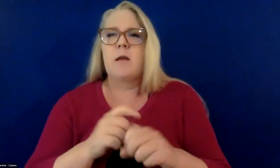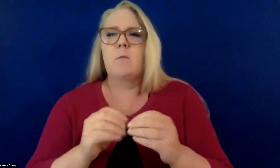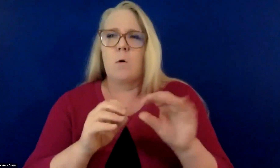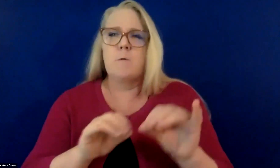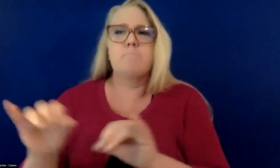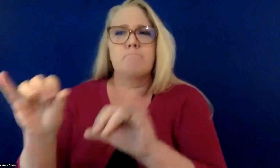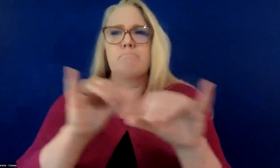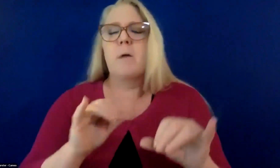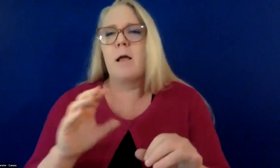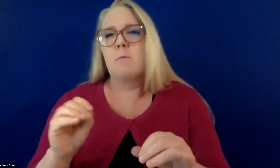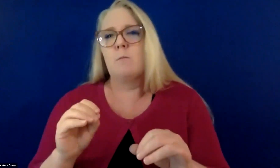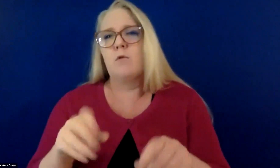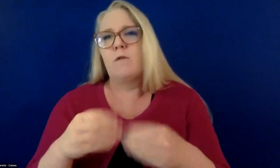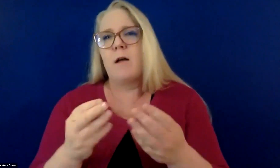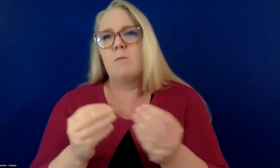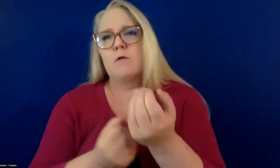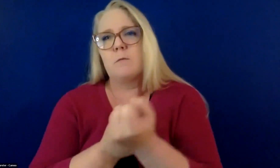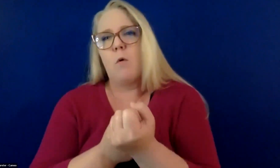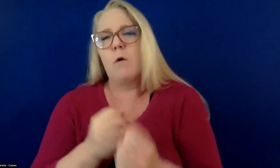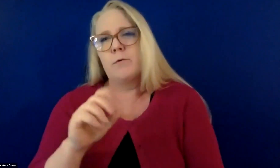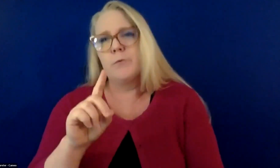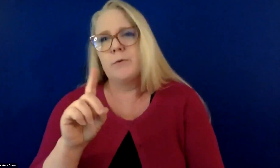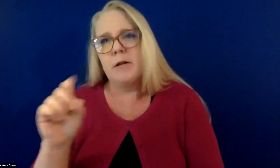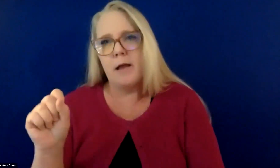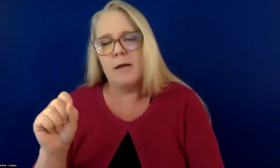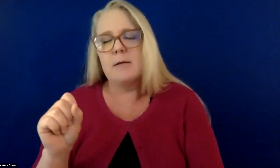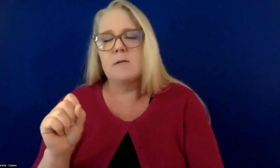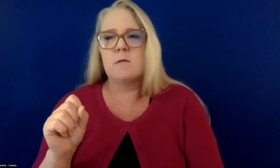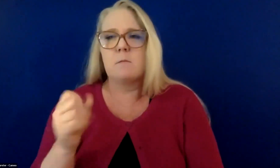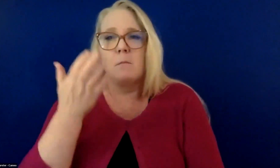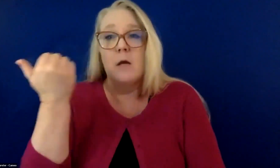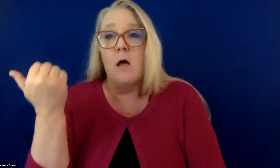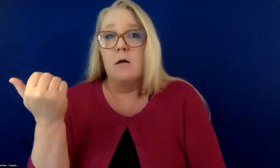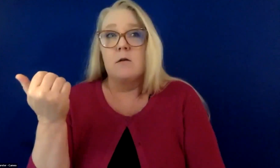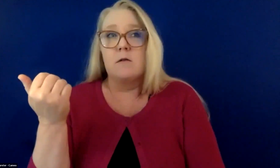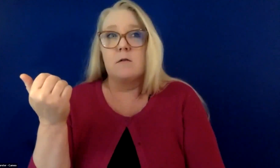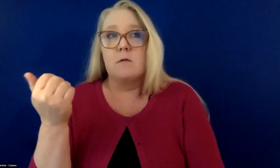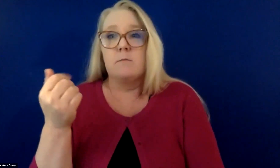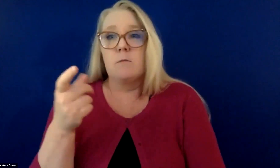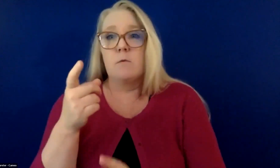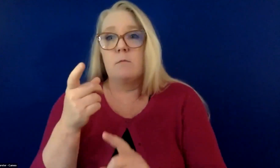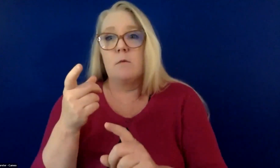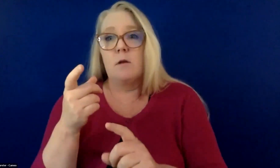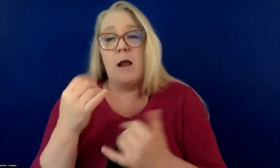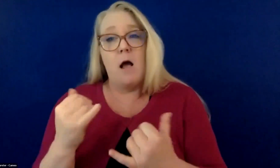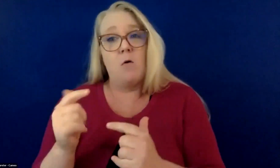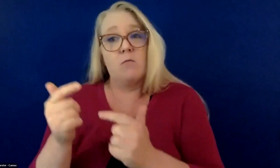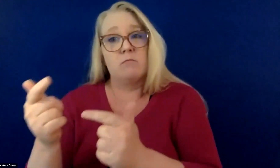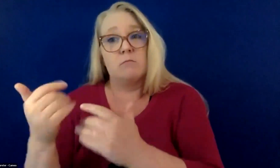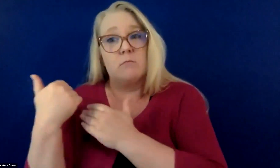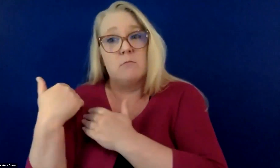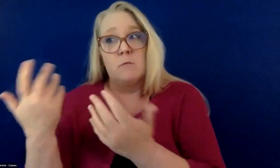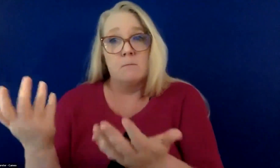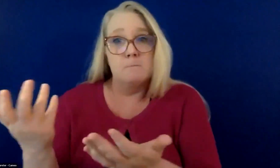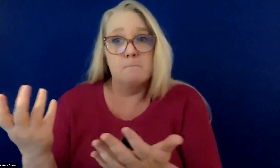a lot of support to the Department of Developmental Services, because the charge is now kind of laid in their lap with what appears to be